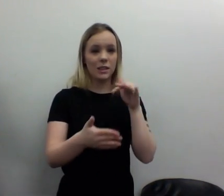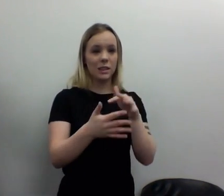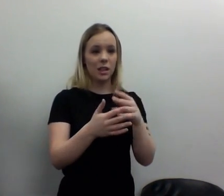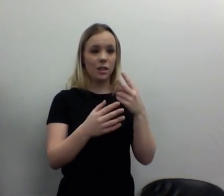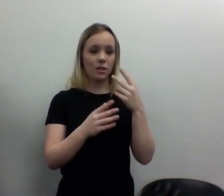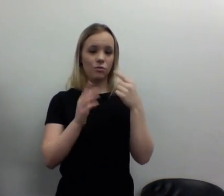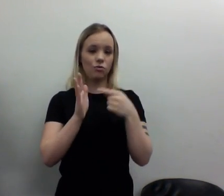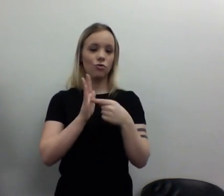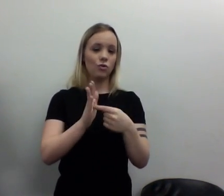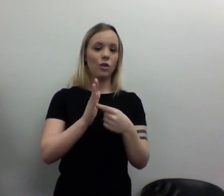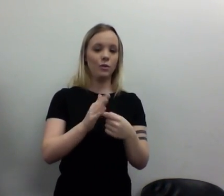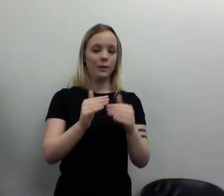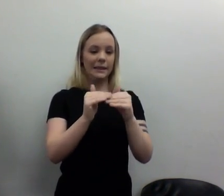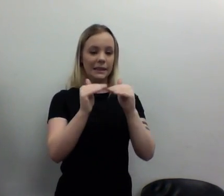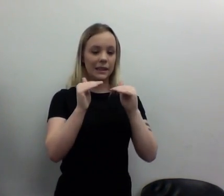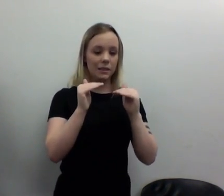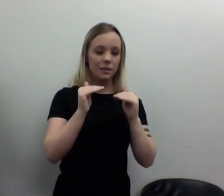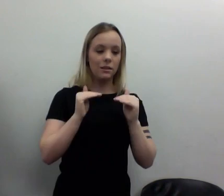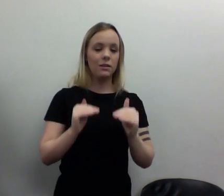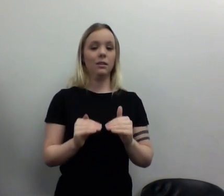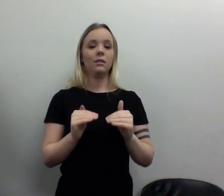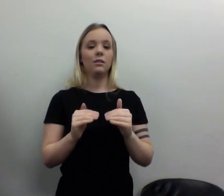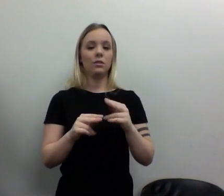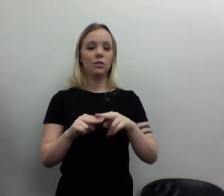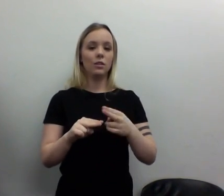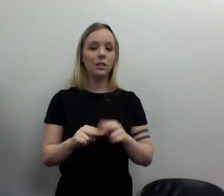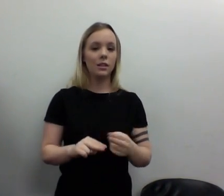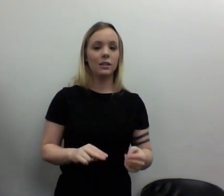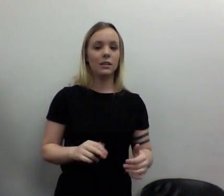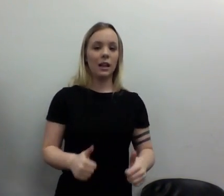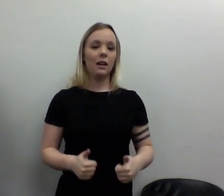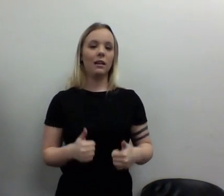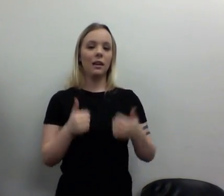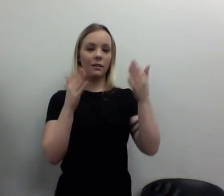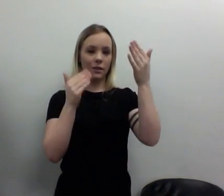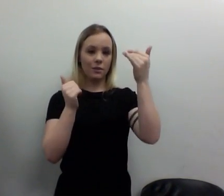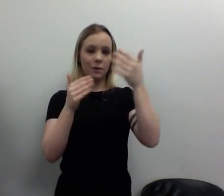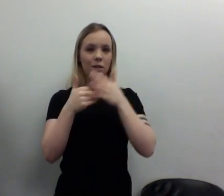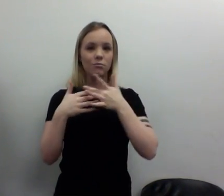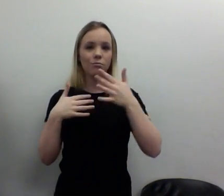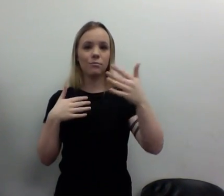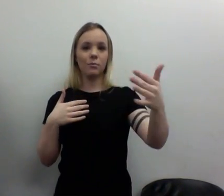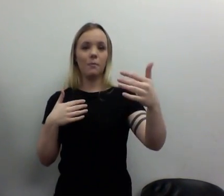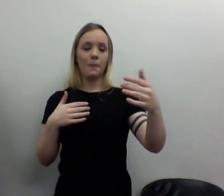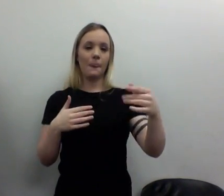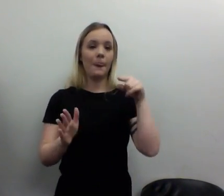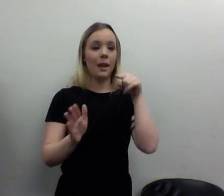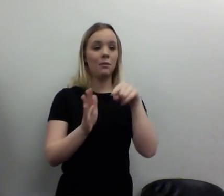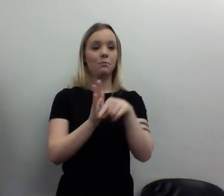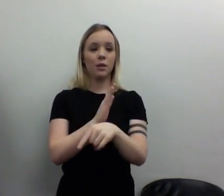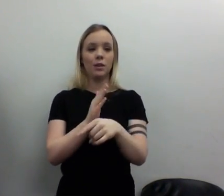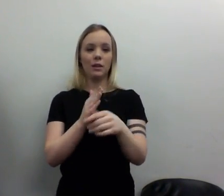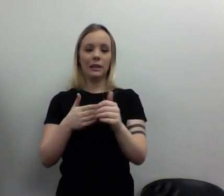is explainable through homicide. Murder is the leading cause of death for America's Black men between the ages